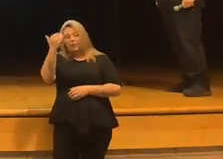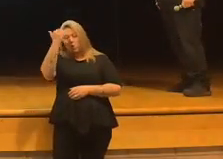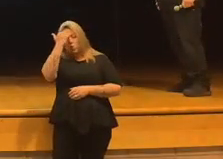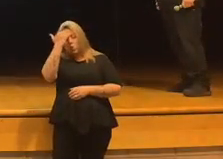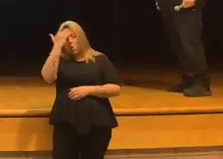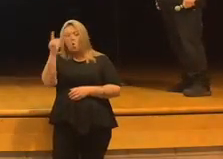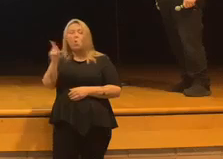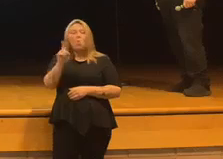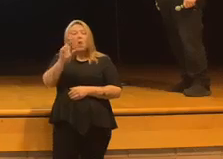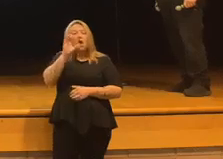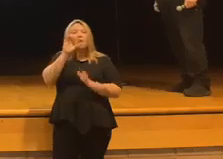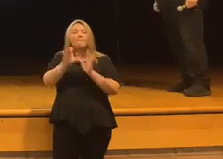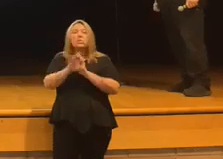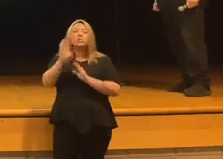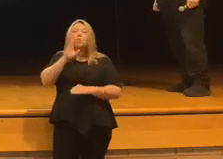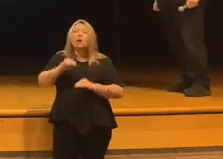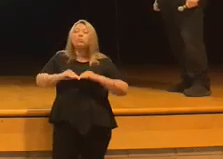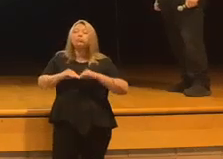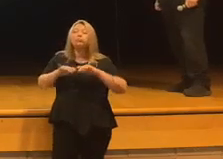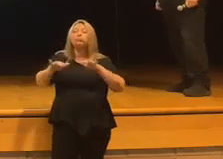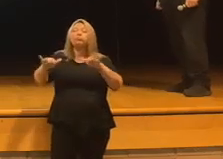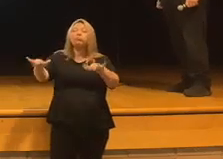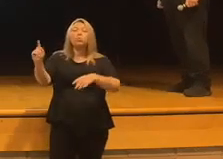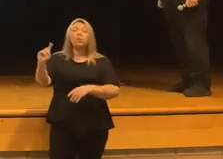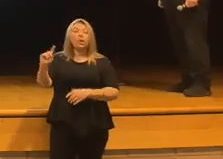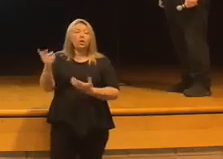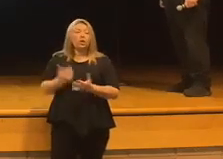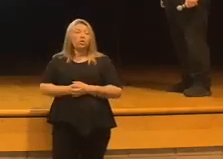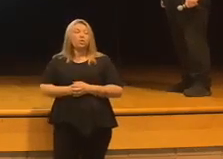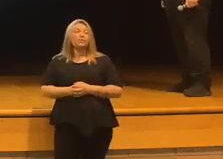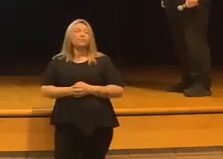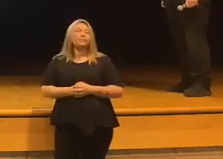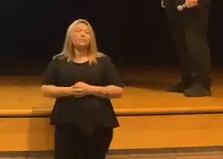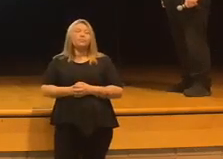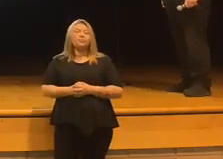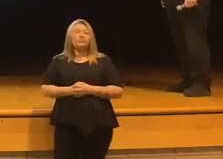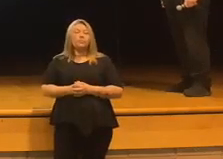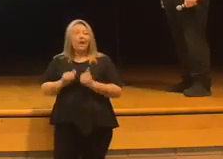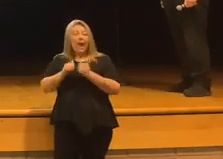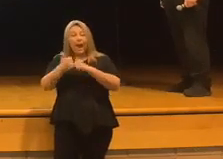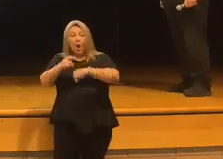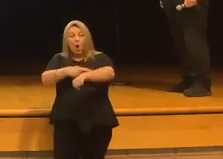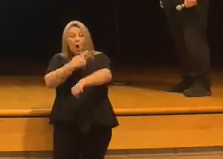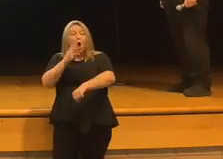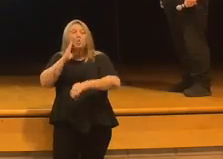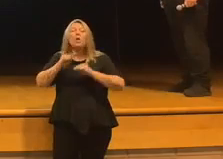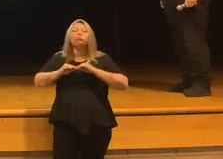will end up. Don't look at it. How long it will be out there?